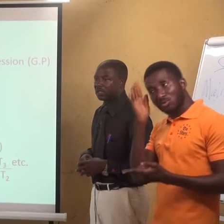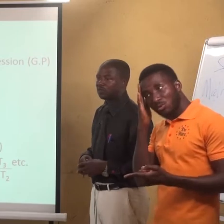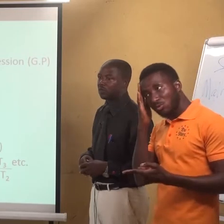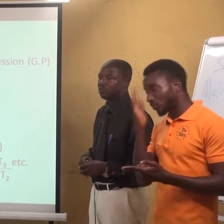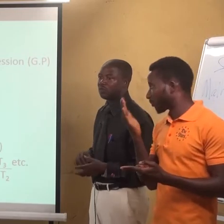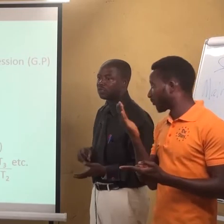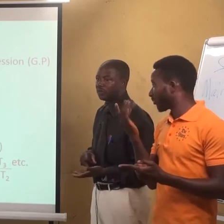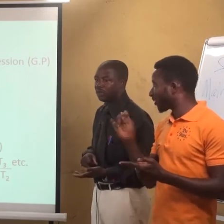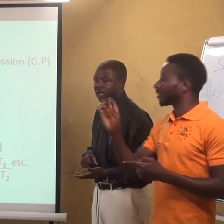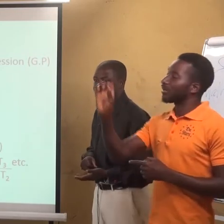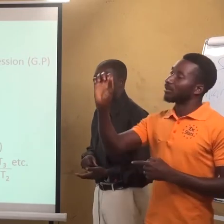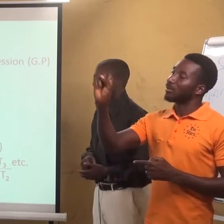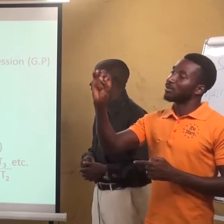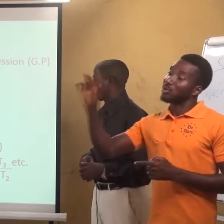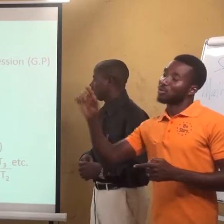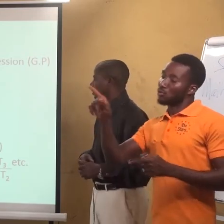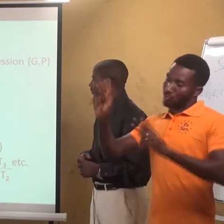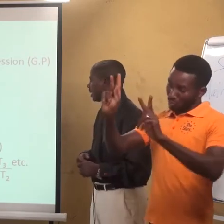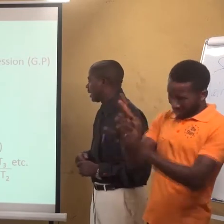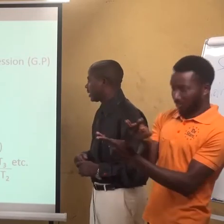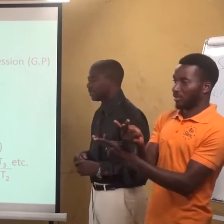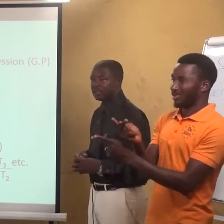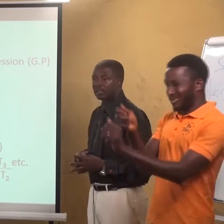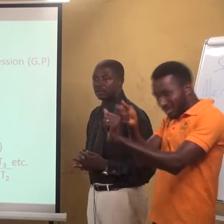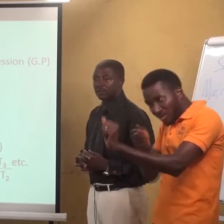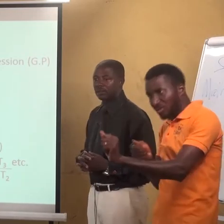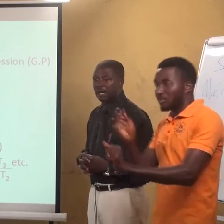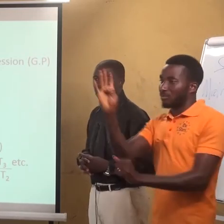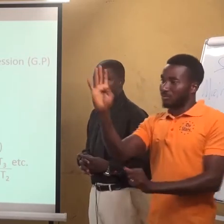in that sequence, you multiply each by